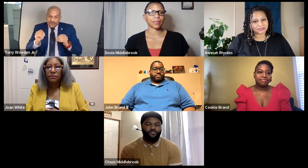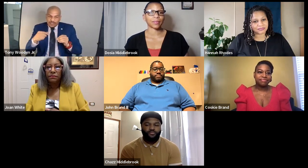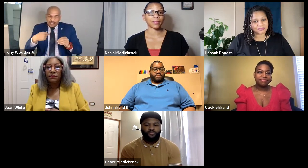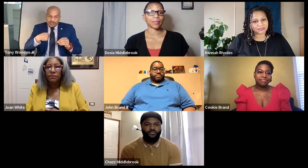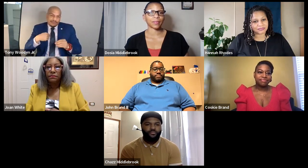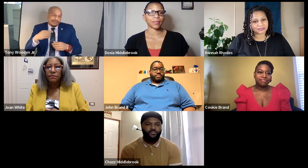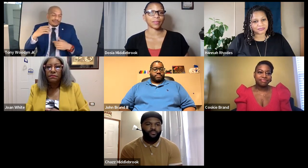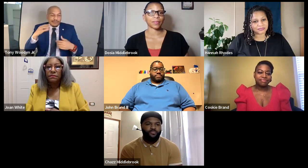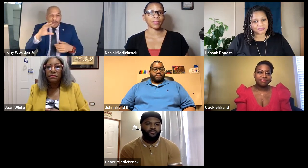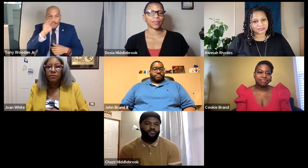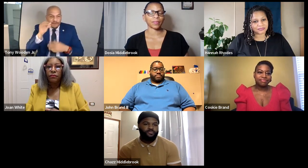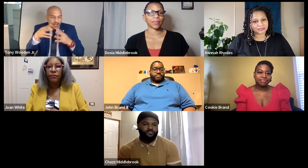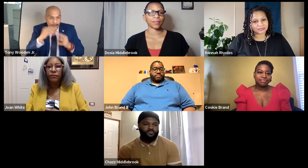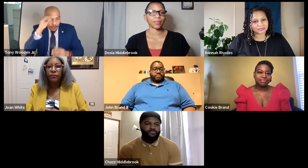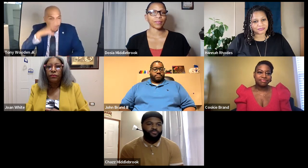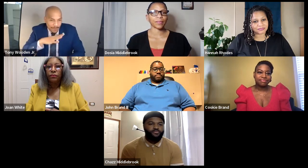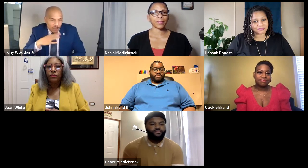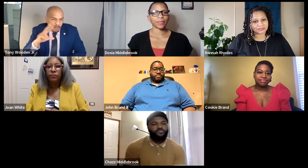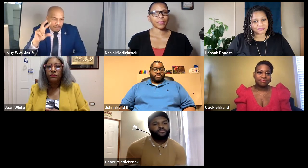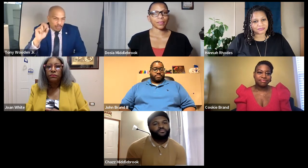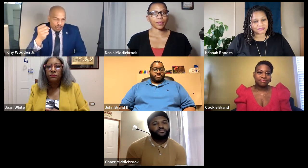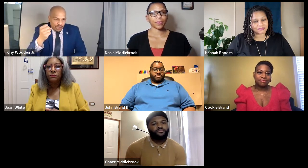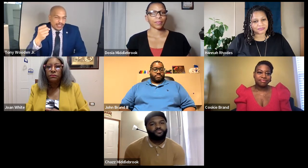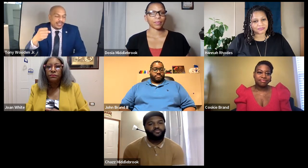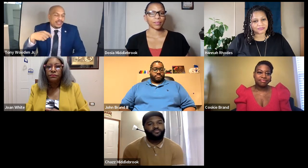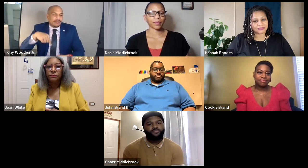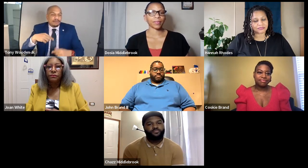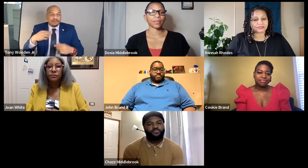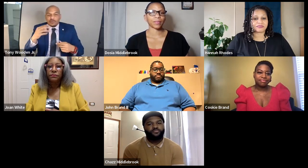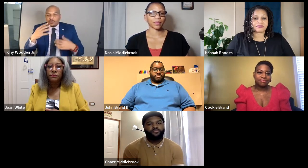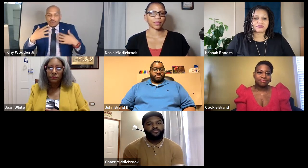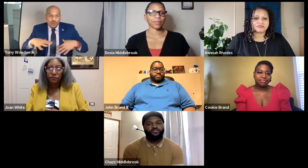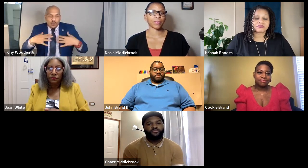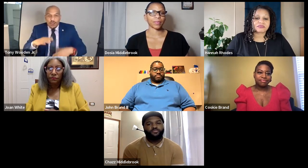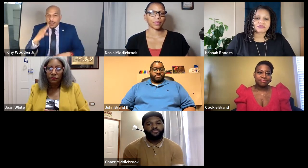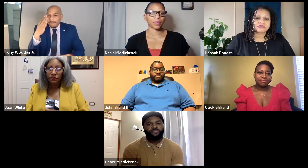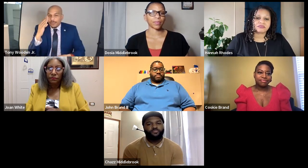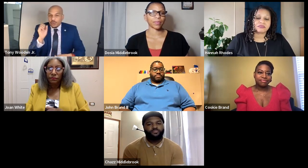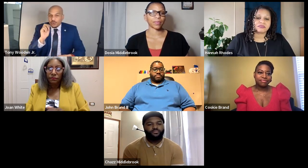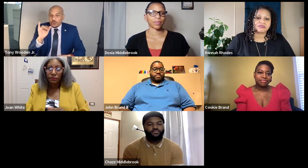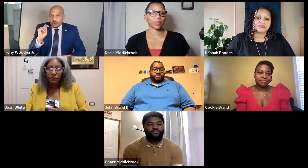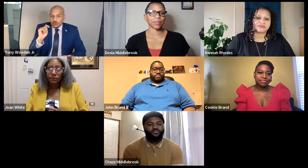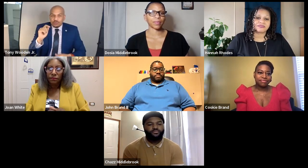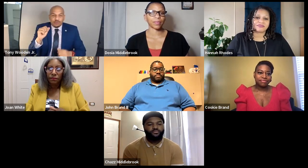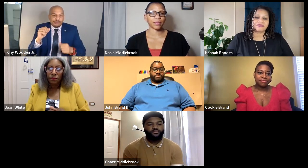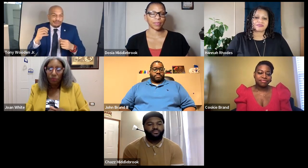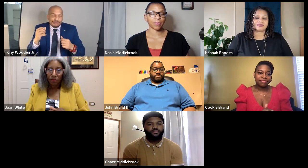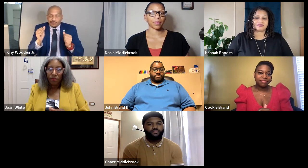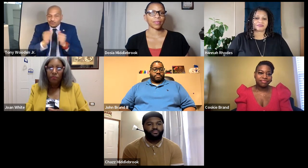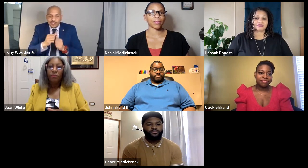be low vision or blind. And I'll go first. I'm here in my office. I'm an African-American man sitting in the office.